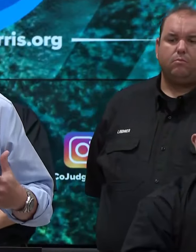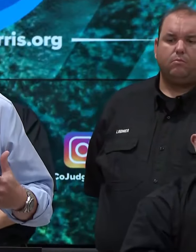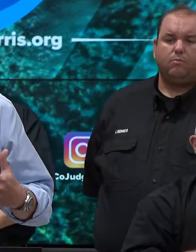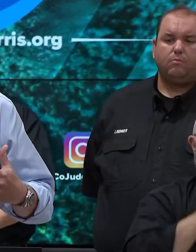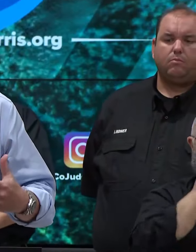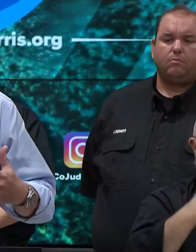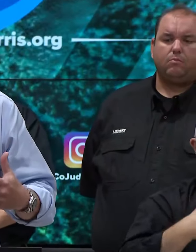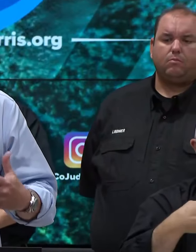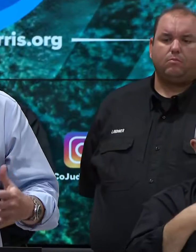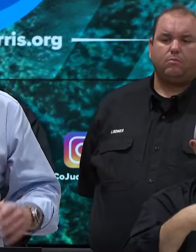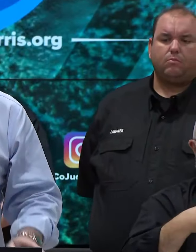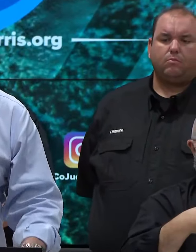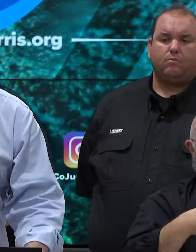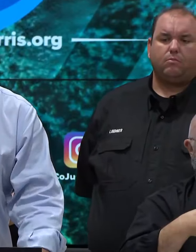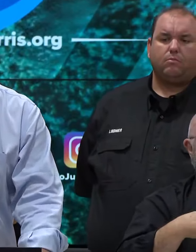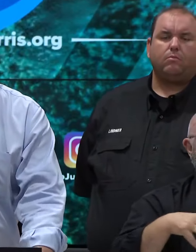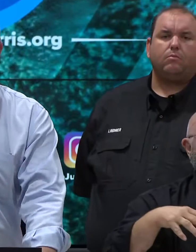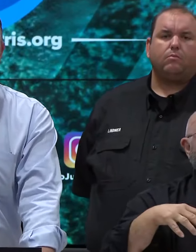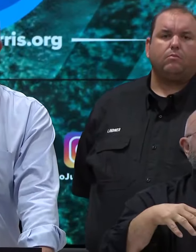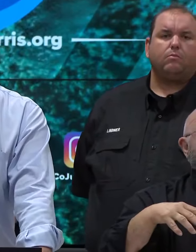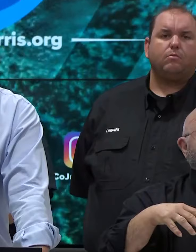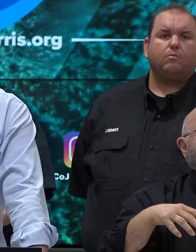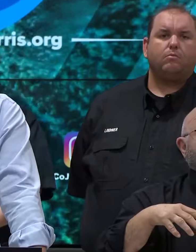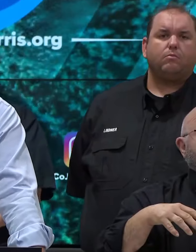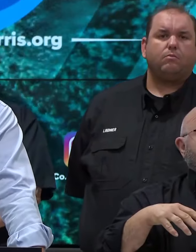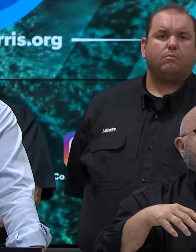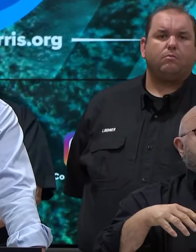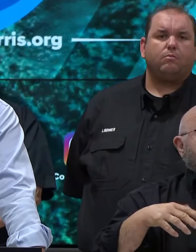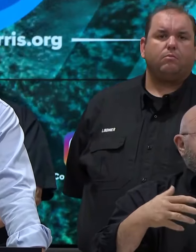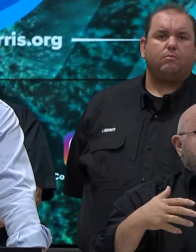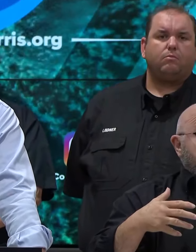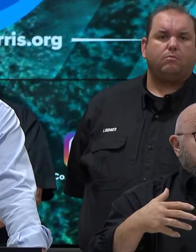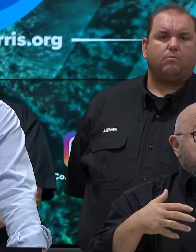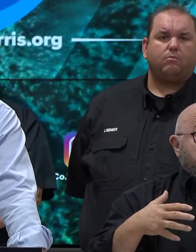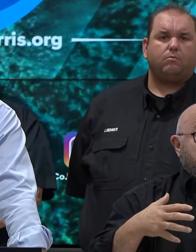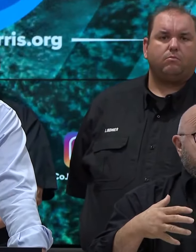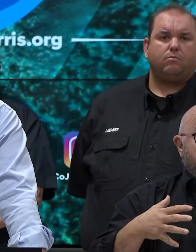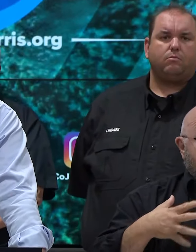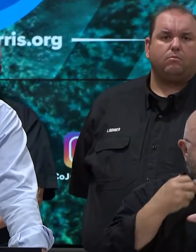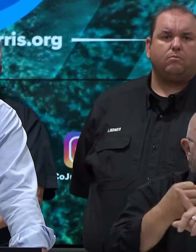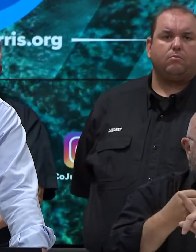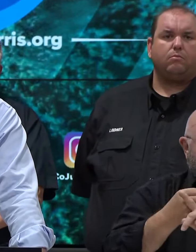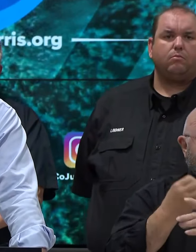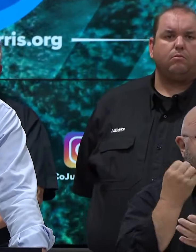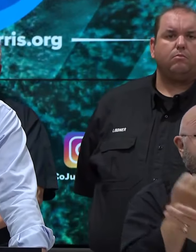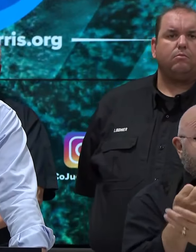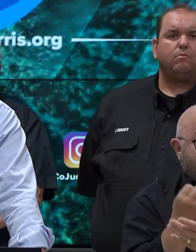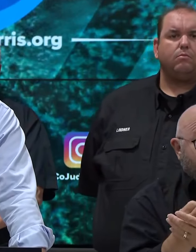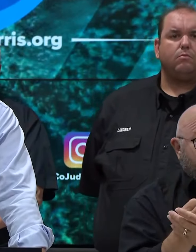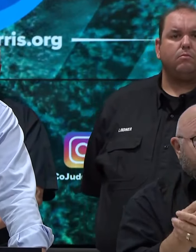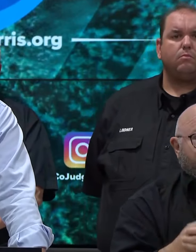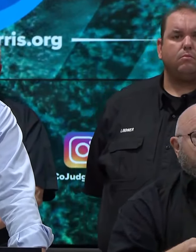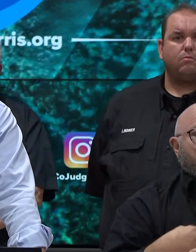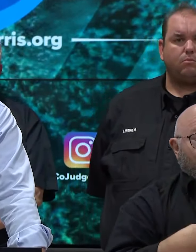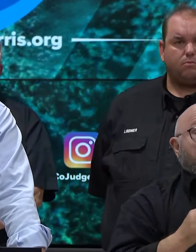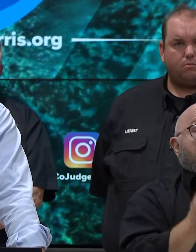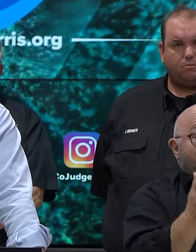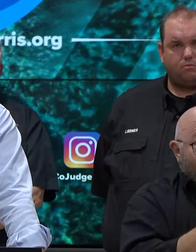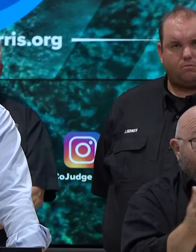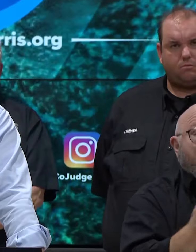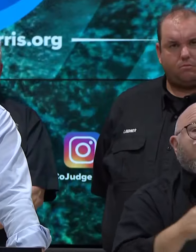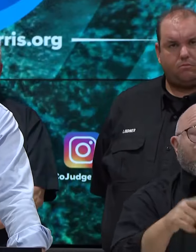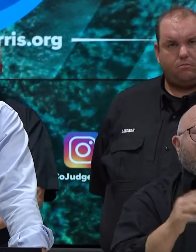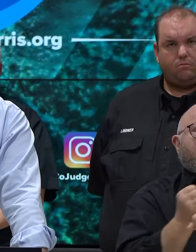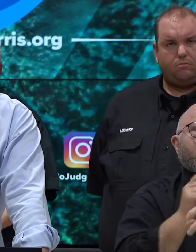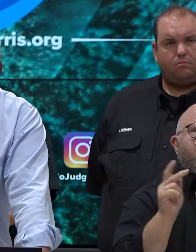having power impacts that economic engine. So we're motivated to get people back on as